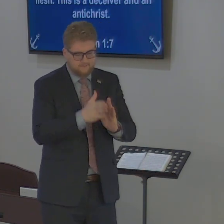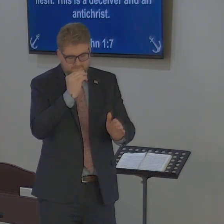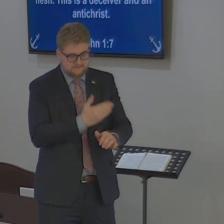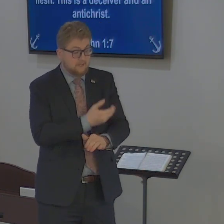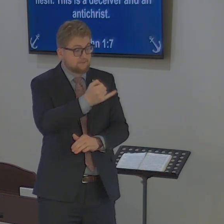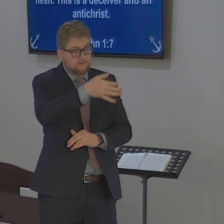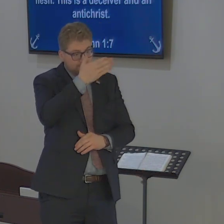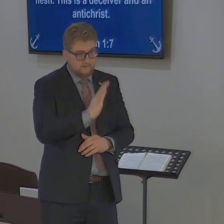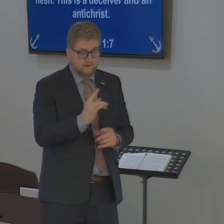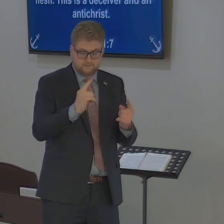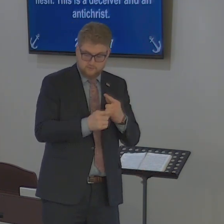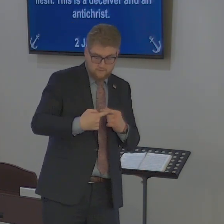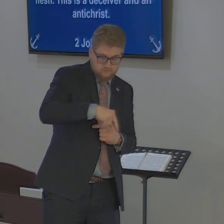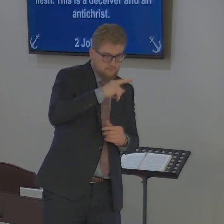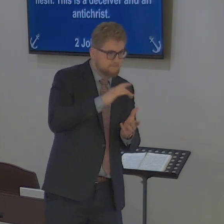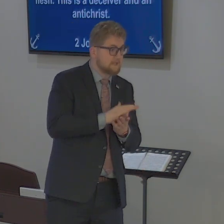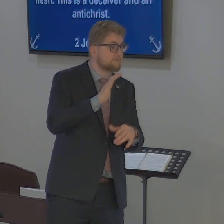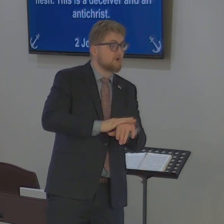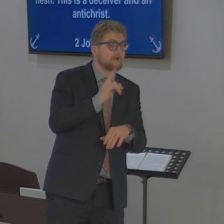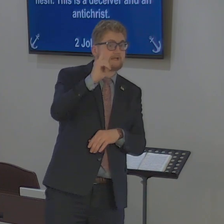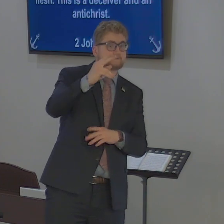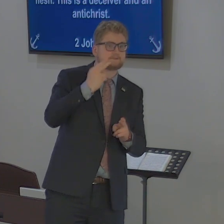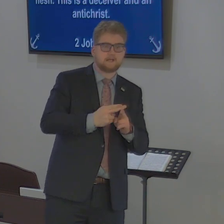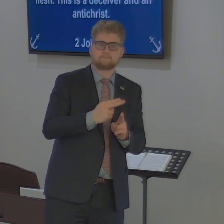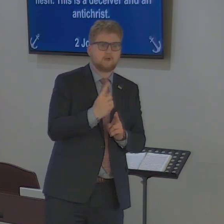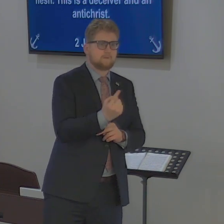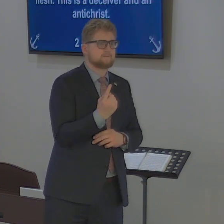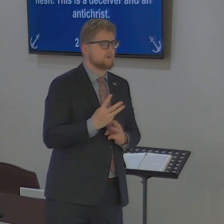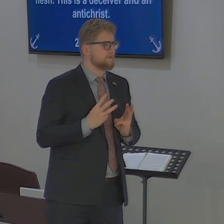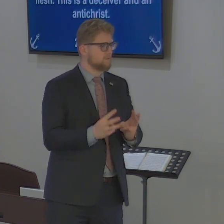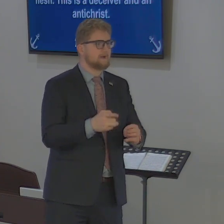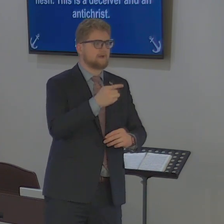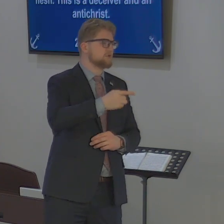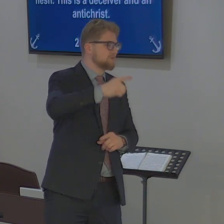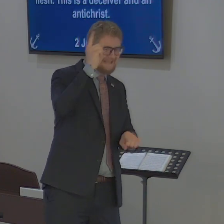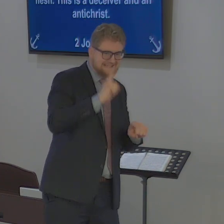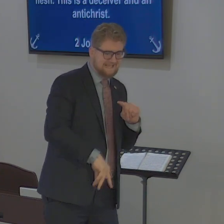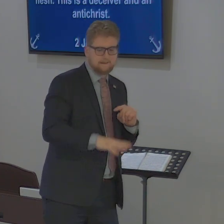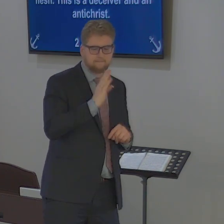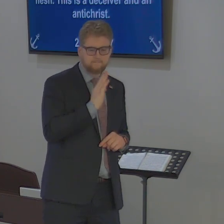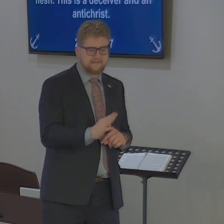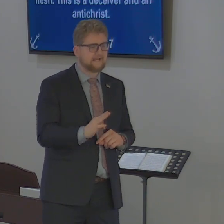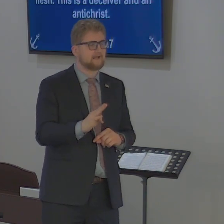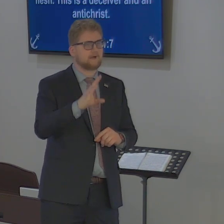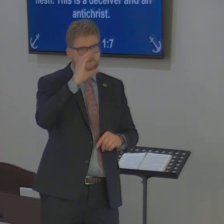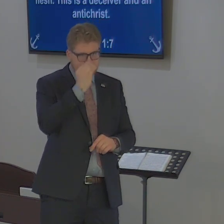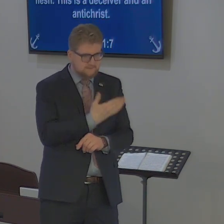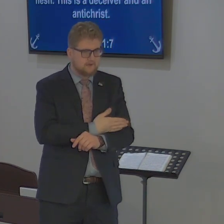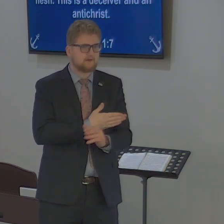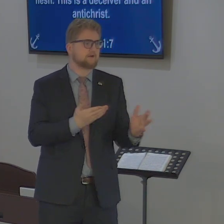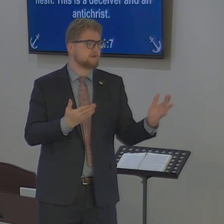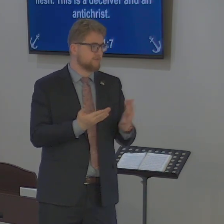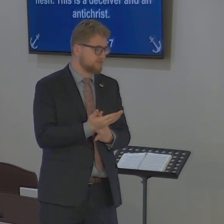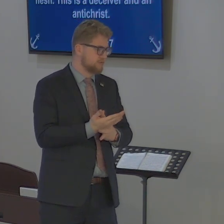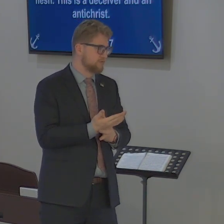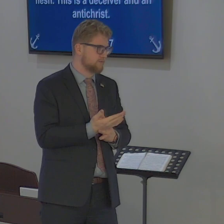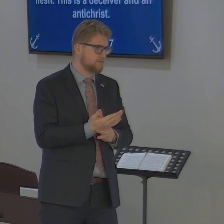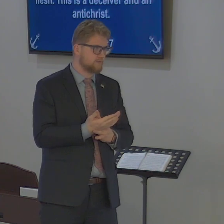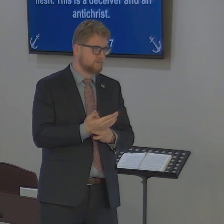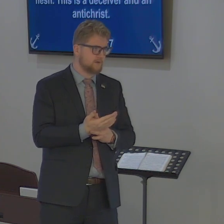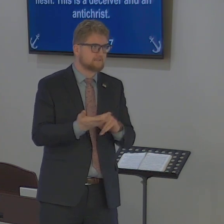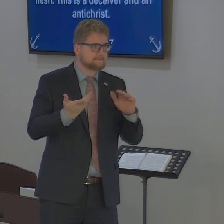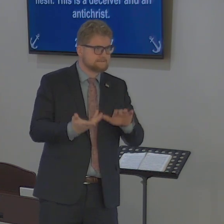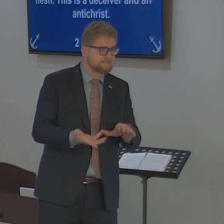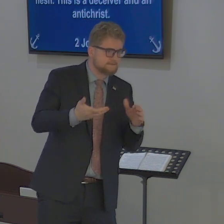his name." Now, the only way that you cannot become or no longer be a son is by death, right? Or if you really think about